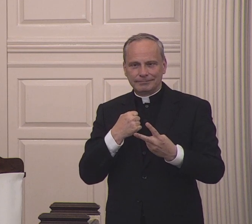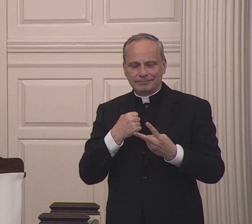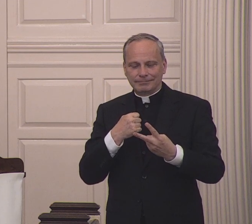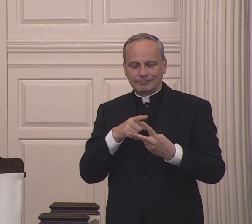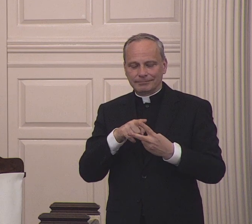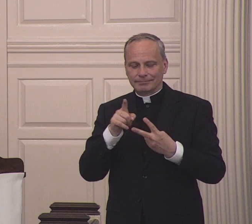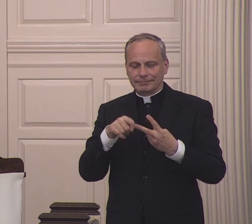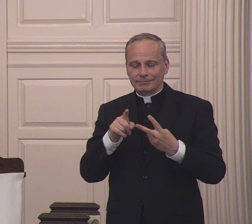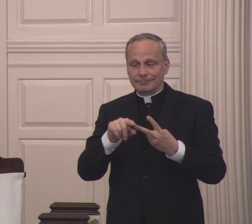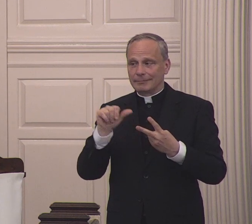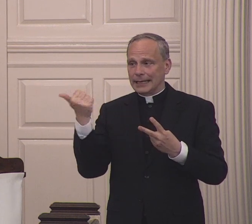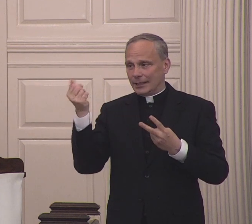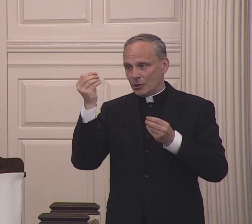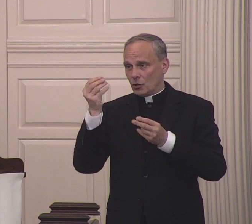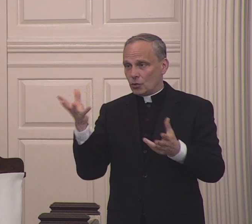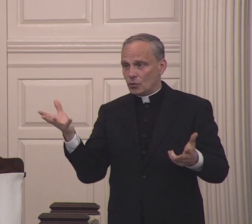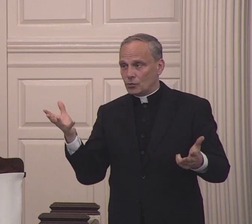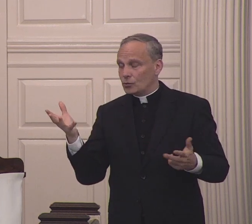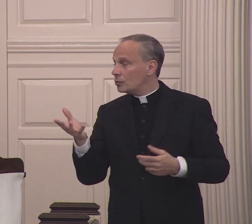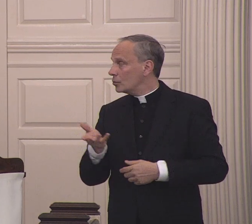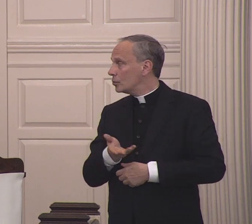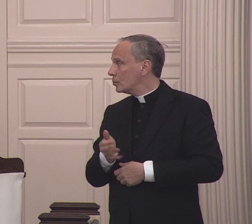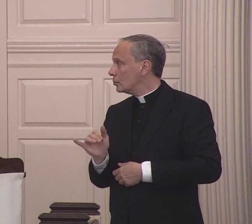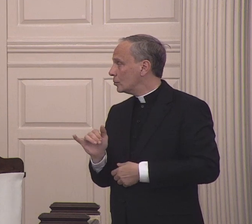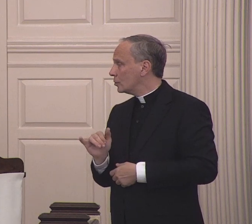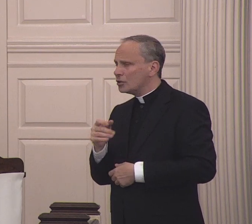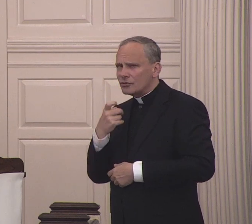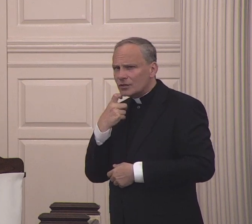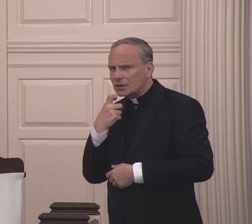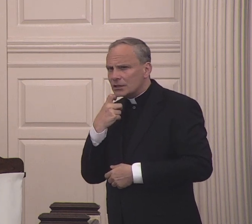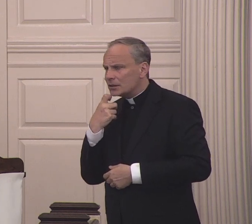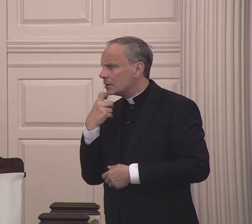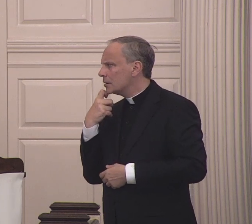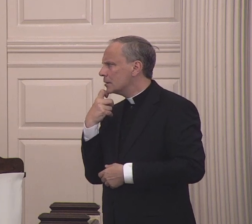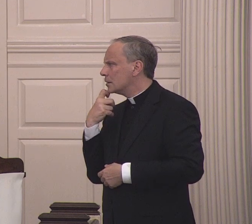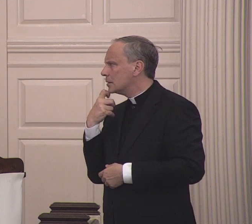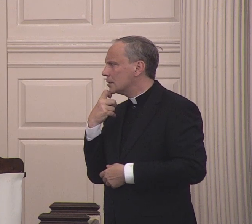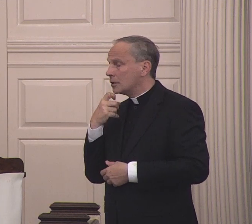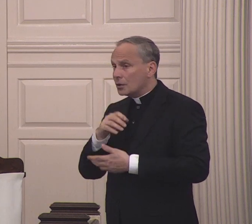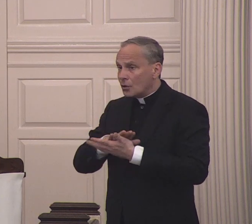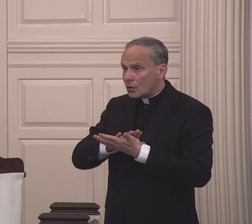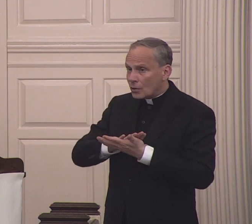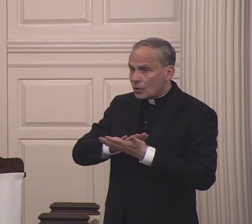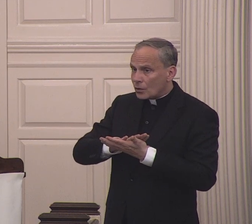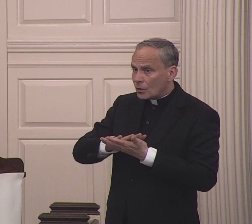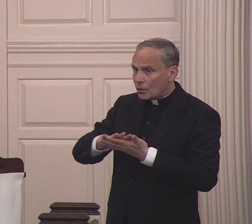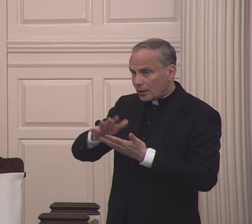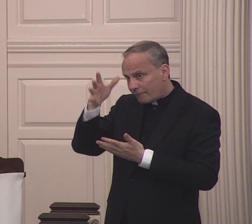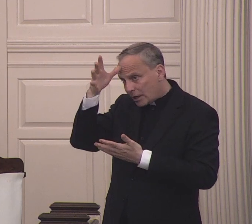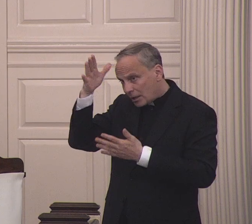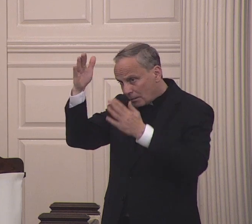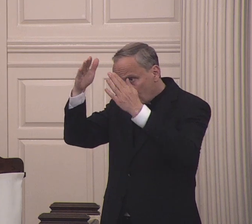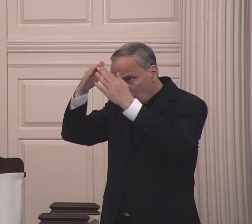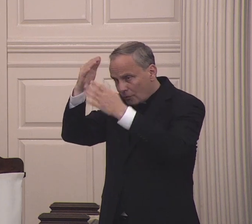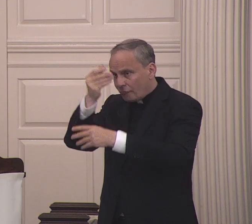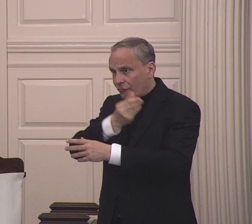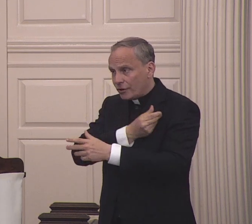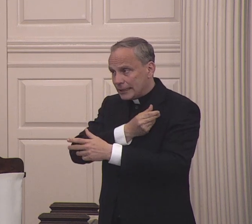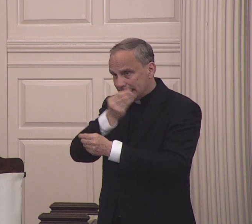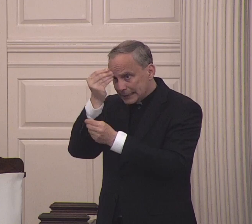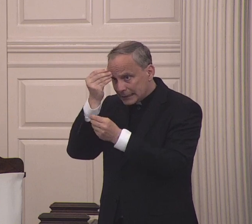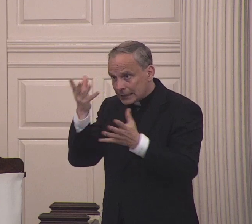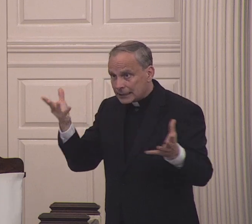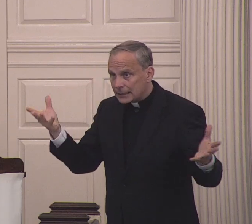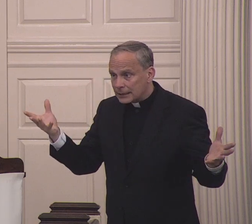The other piece of news is that very recently, the Holy Father, Pope Francis,